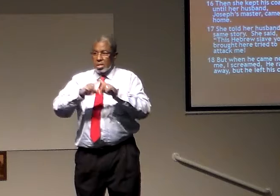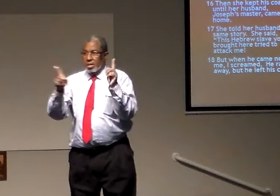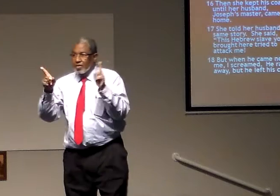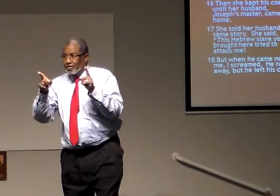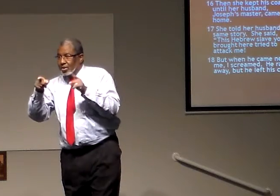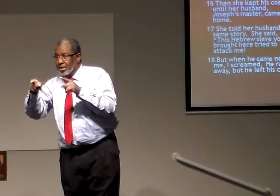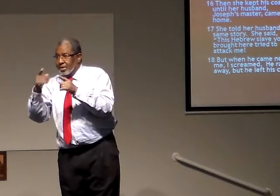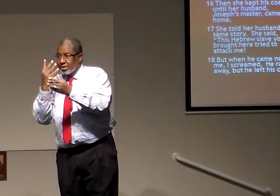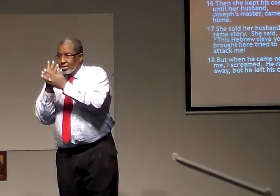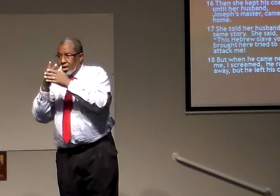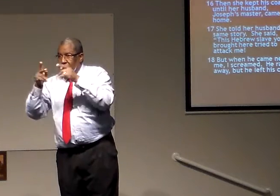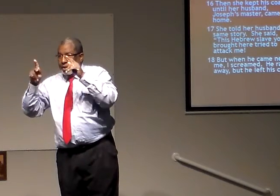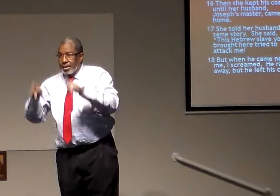or different things like that.